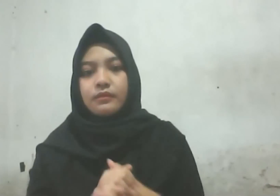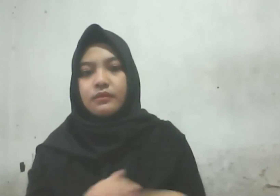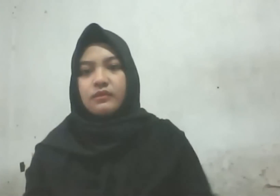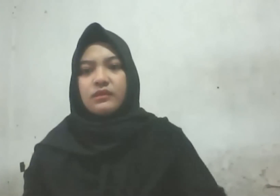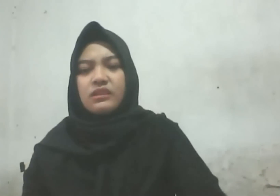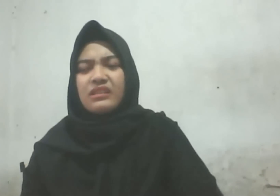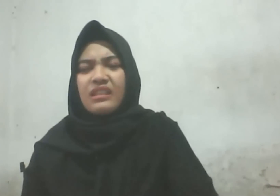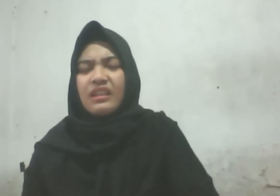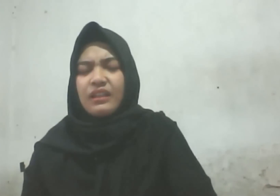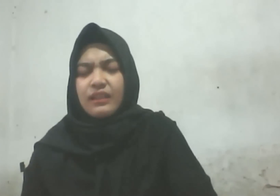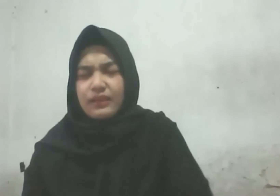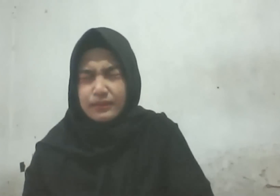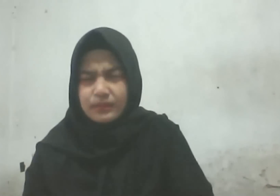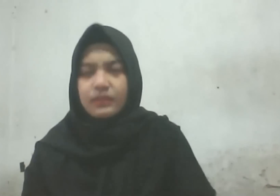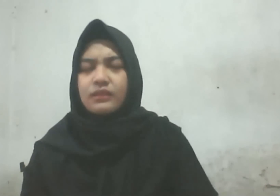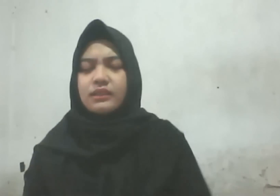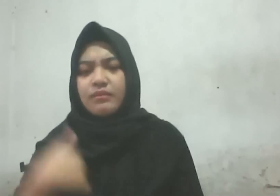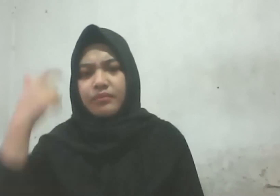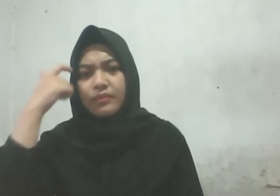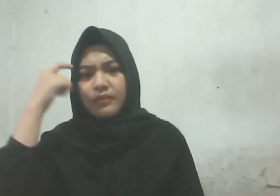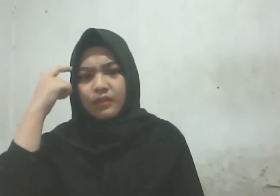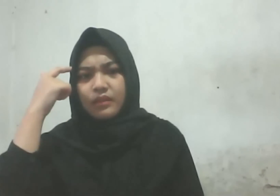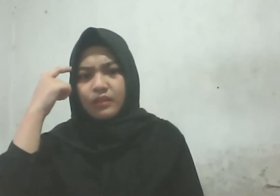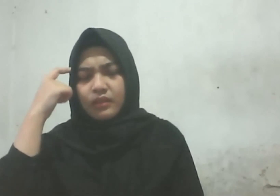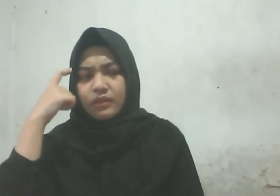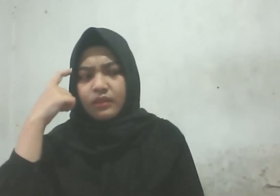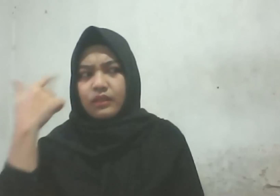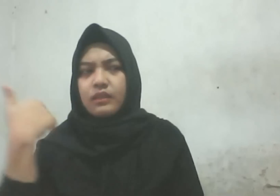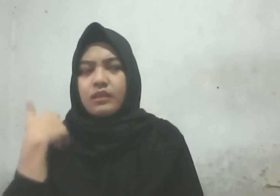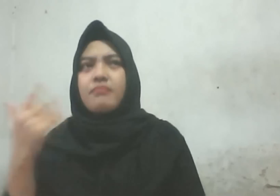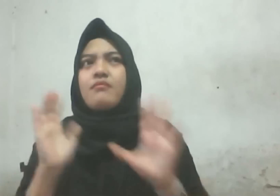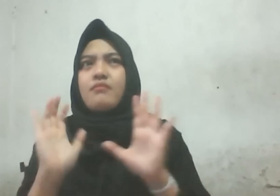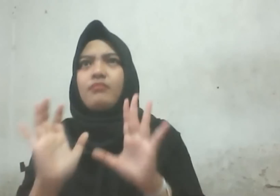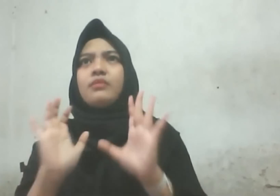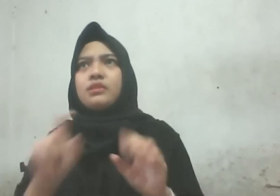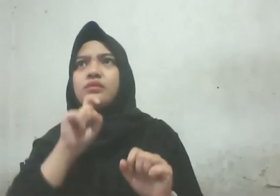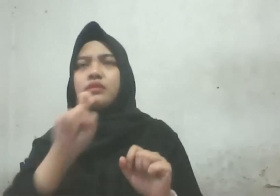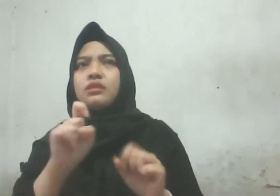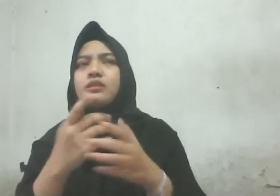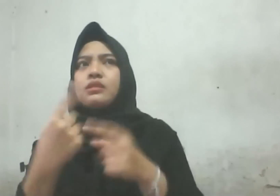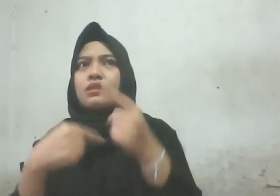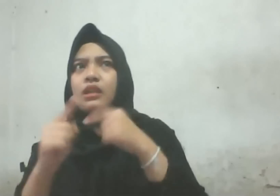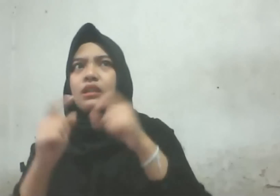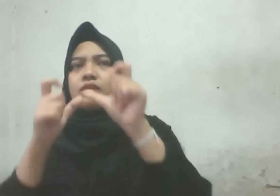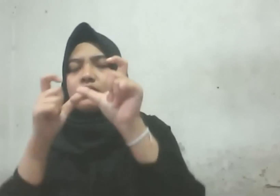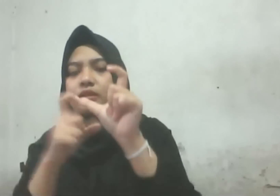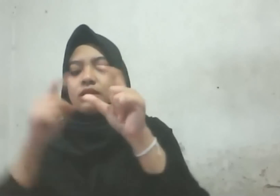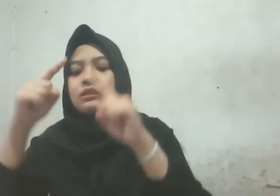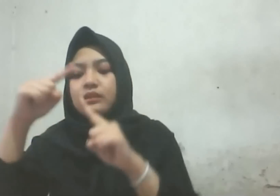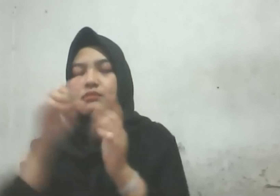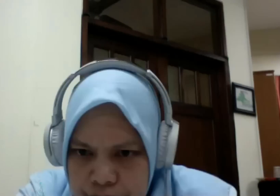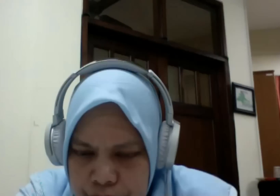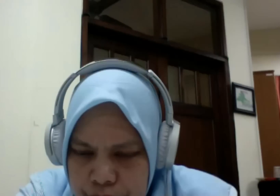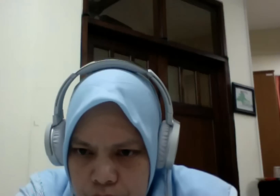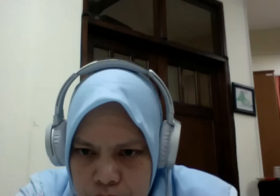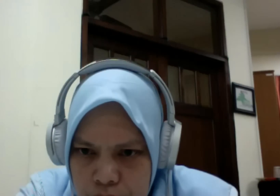I think there is a not question but about a statement from Pradia Pertiwi.